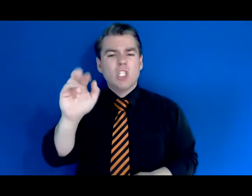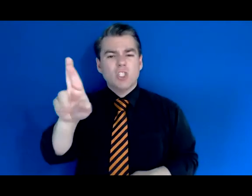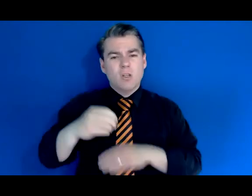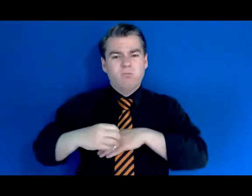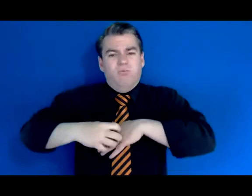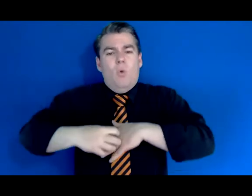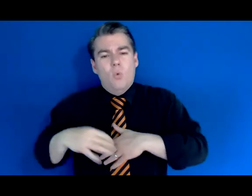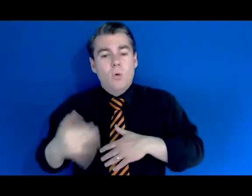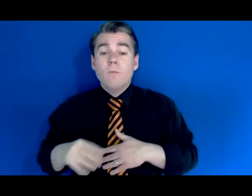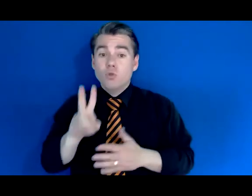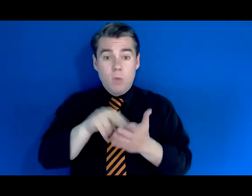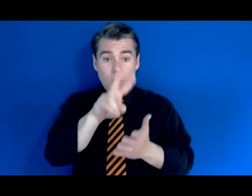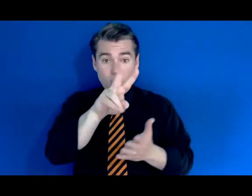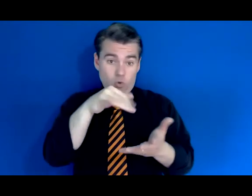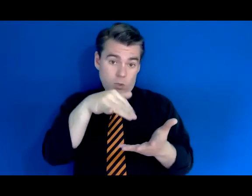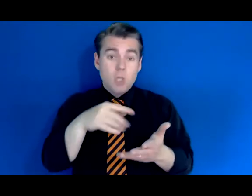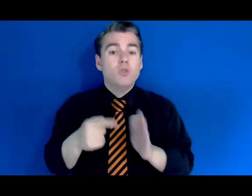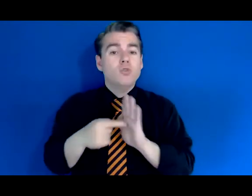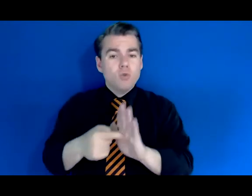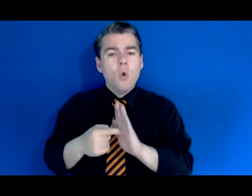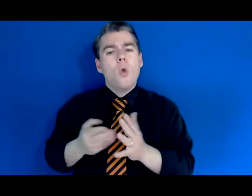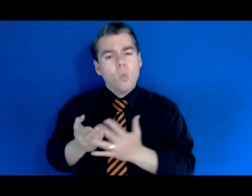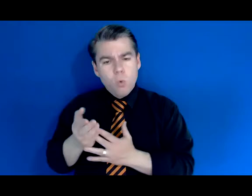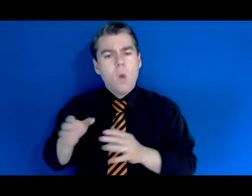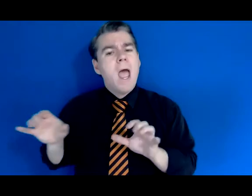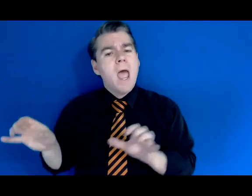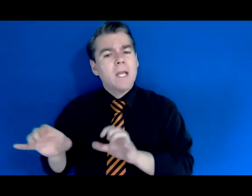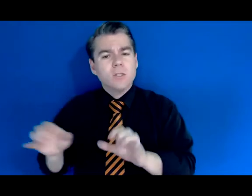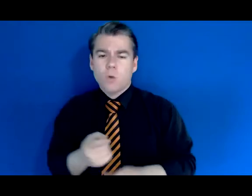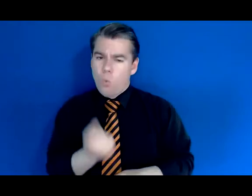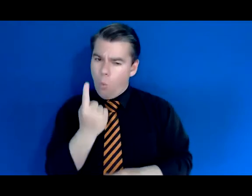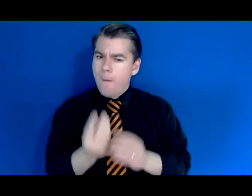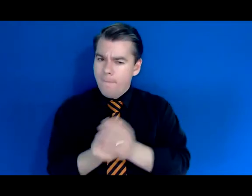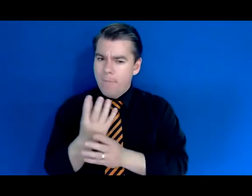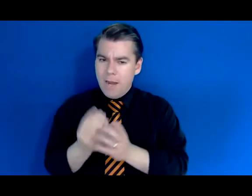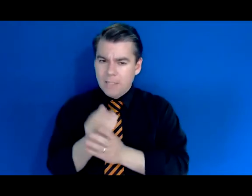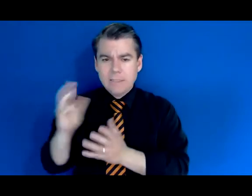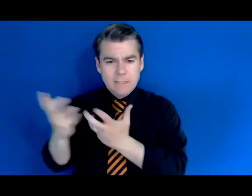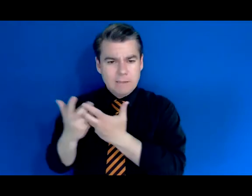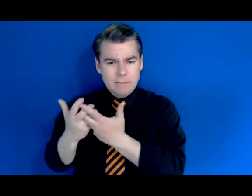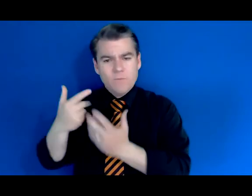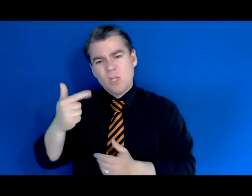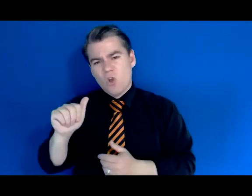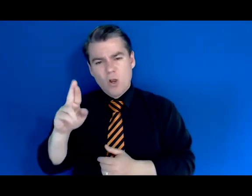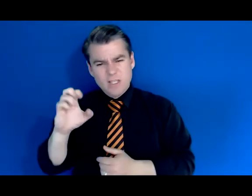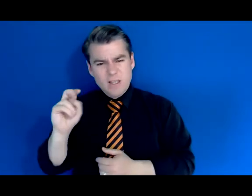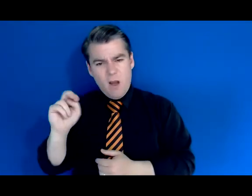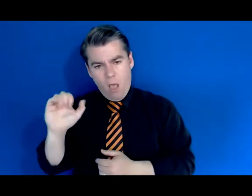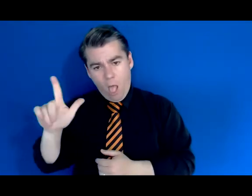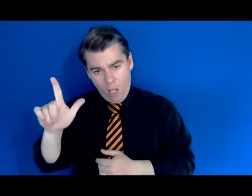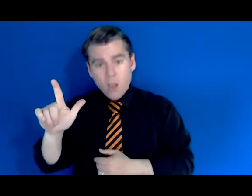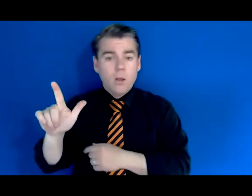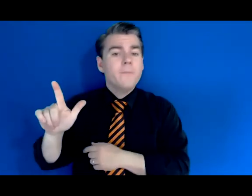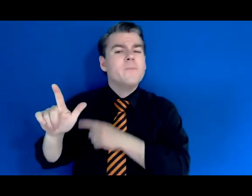this herb works primarily through the action of one of these plants' constituents, garcinol, and the garcinol in